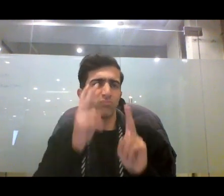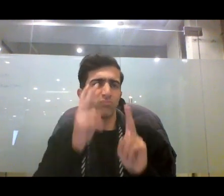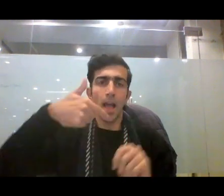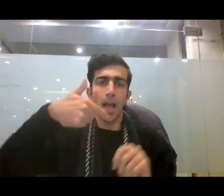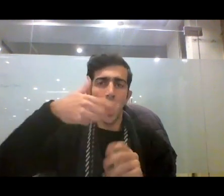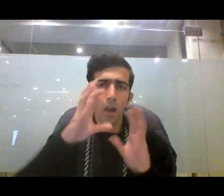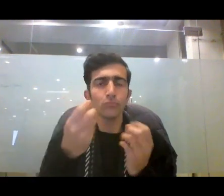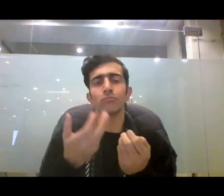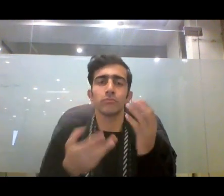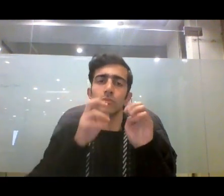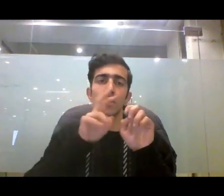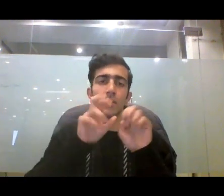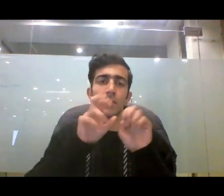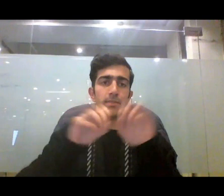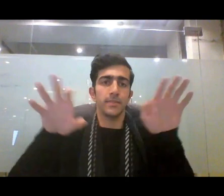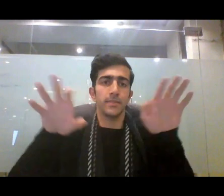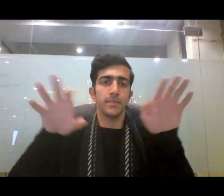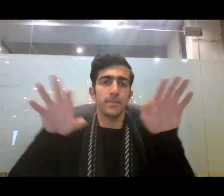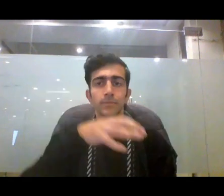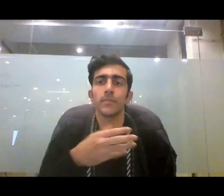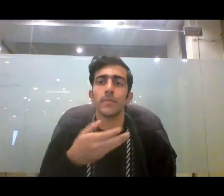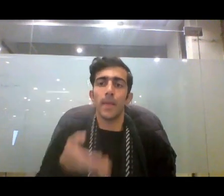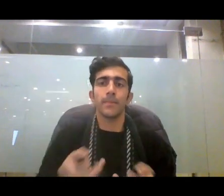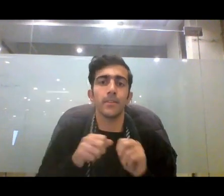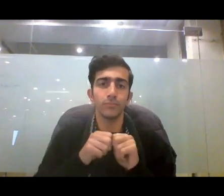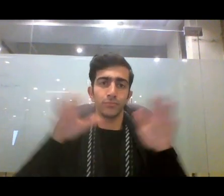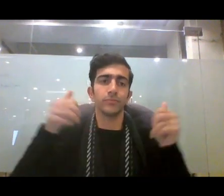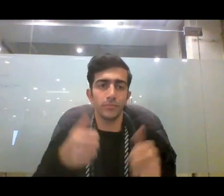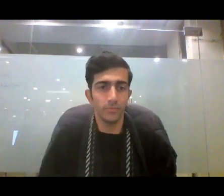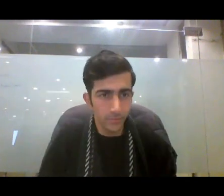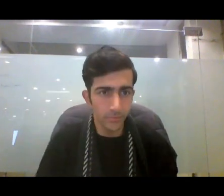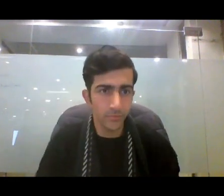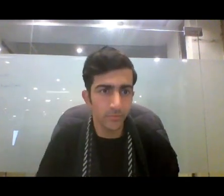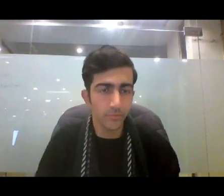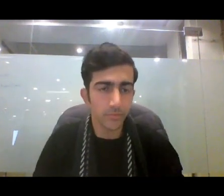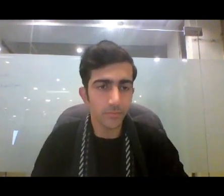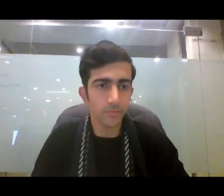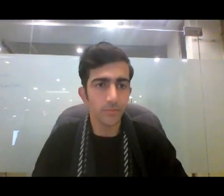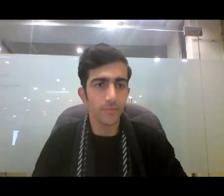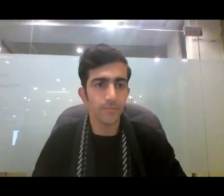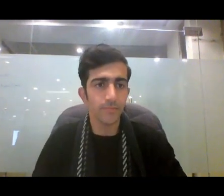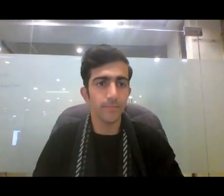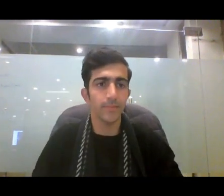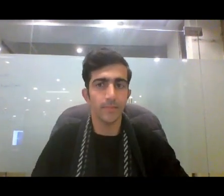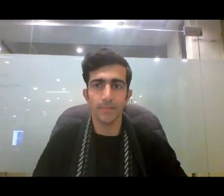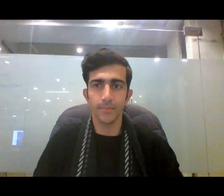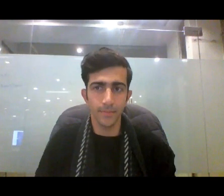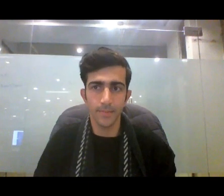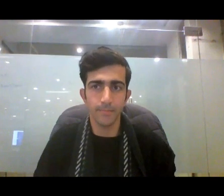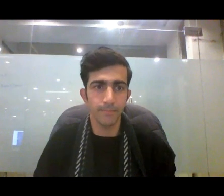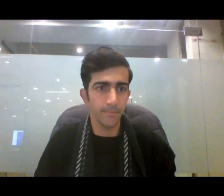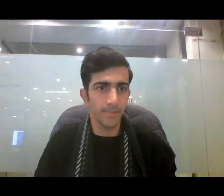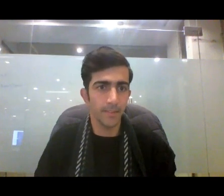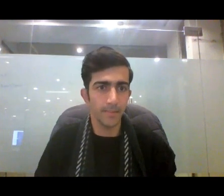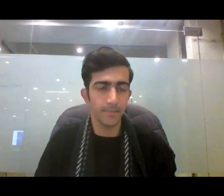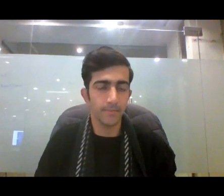restaurant and place and which food is good. So I thought that idea will help to the deaf community